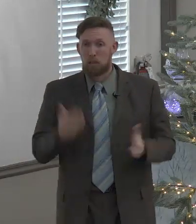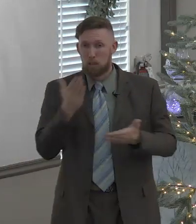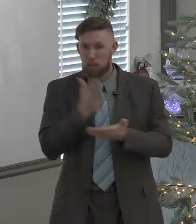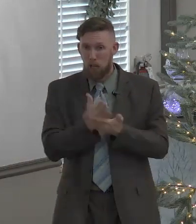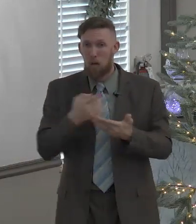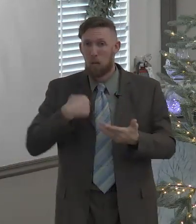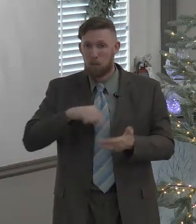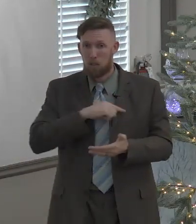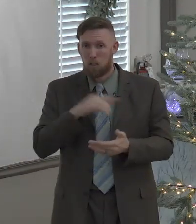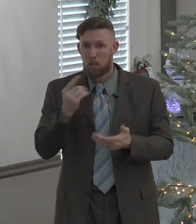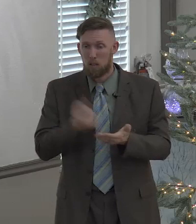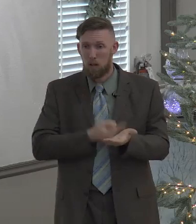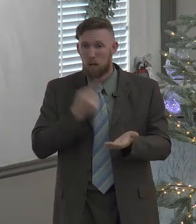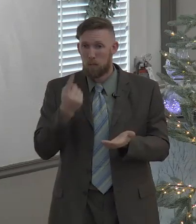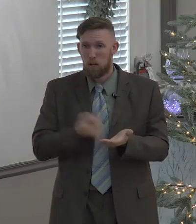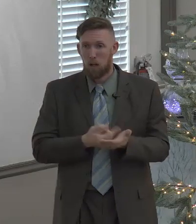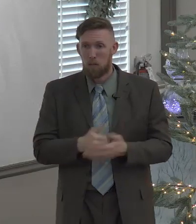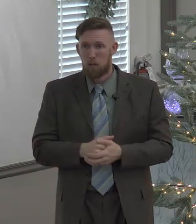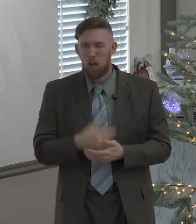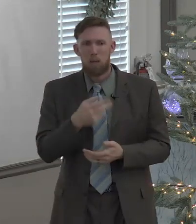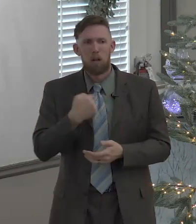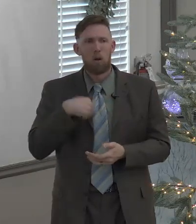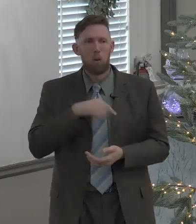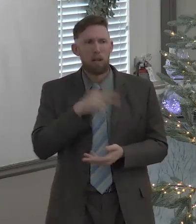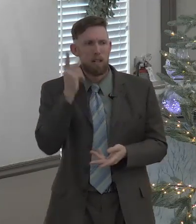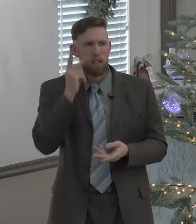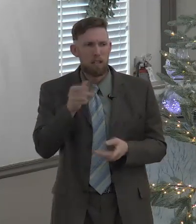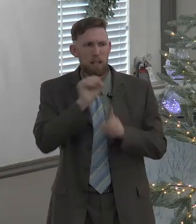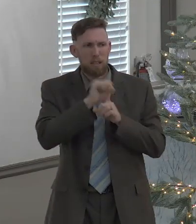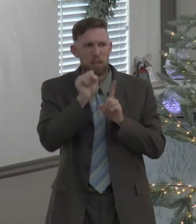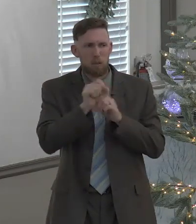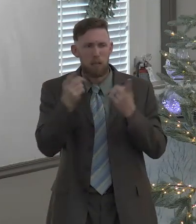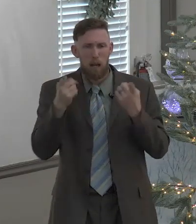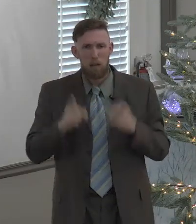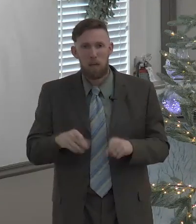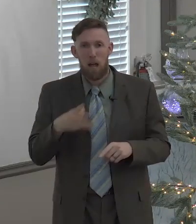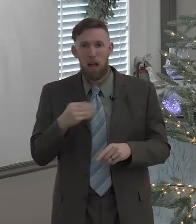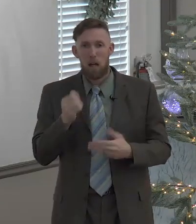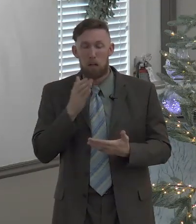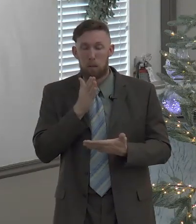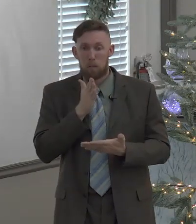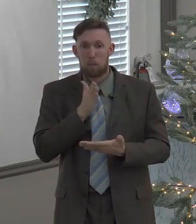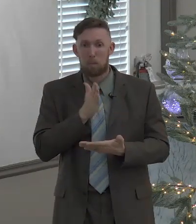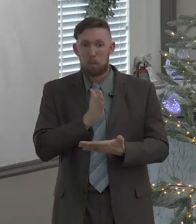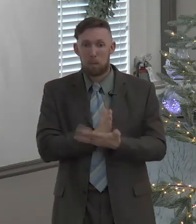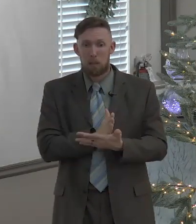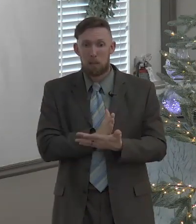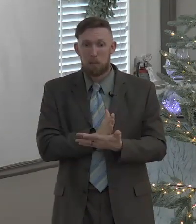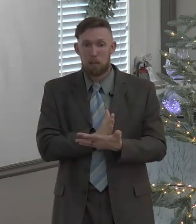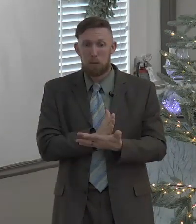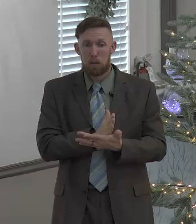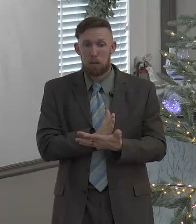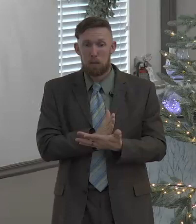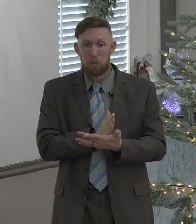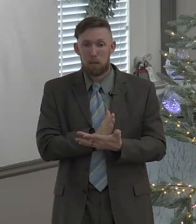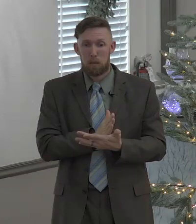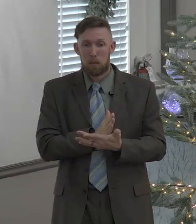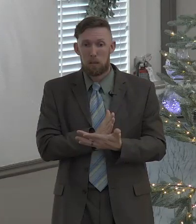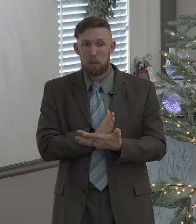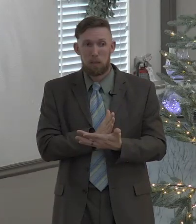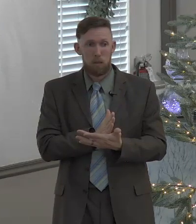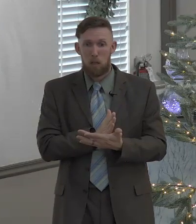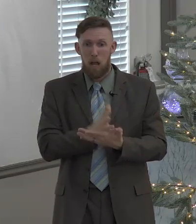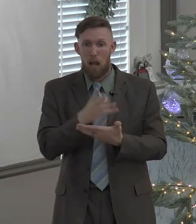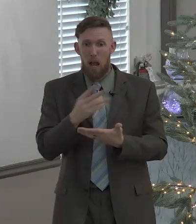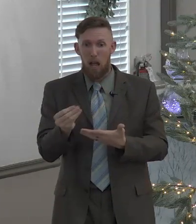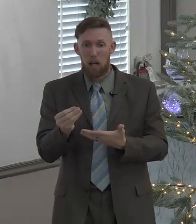Boy, doesn't that happen. Isn't it true that you and I arrive at certain situations in our life and